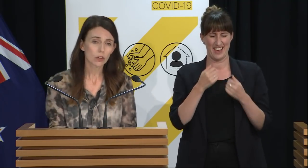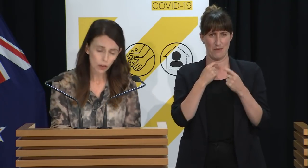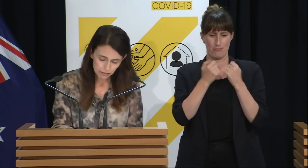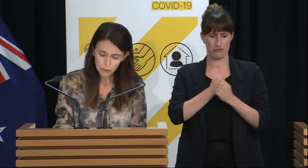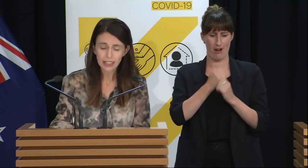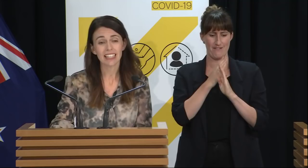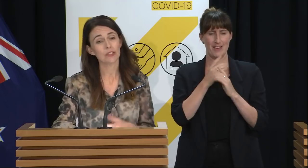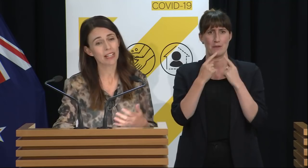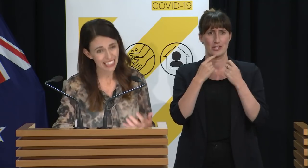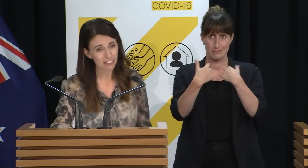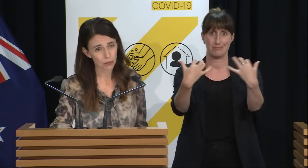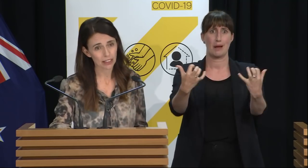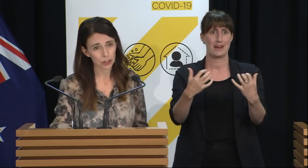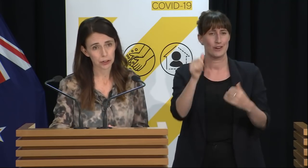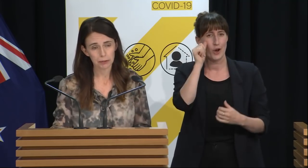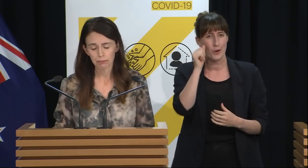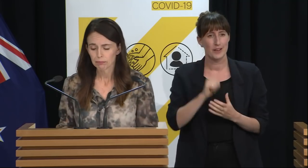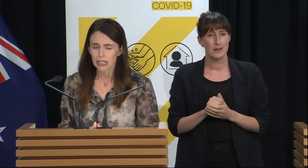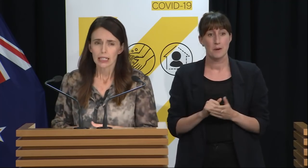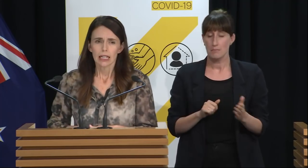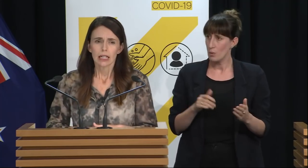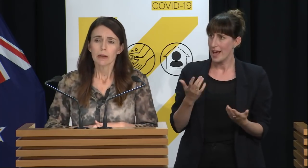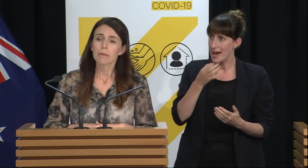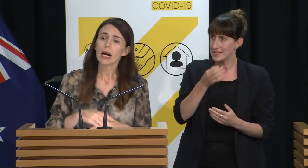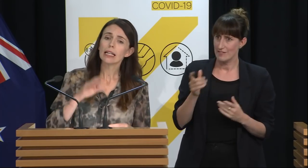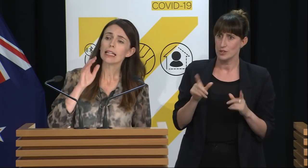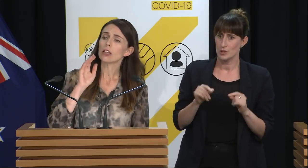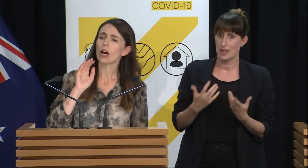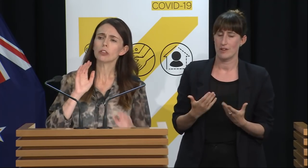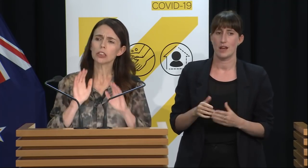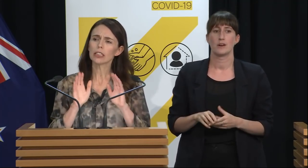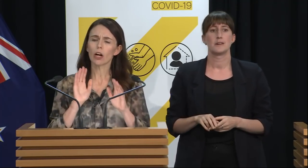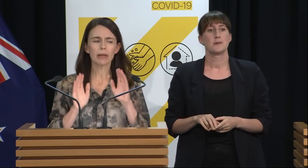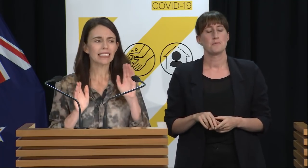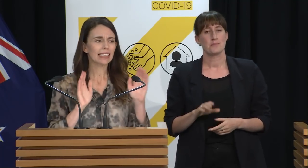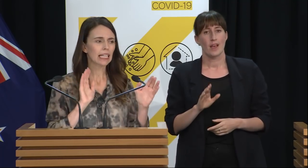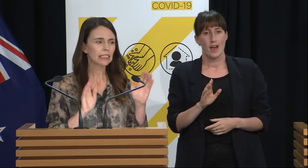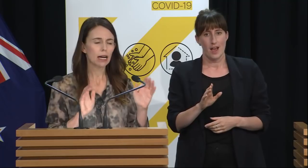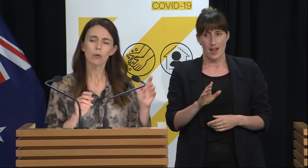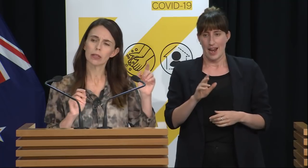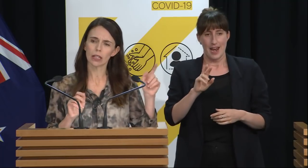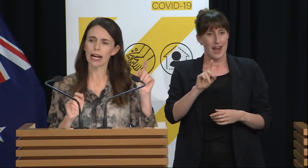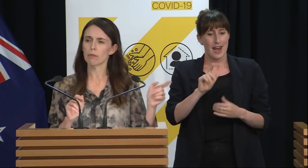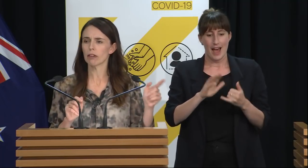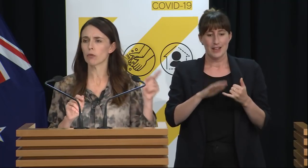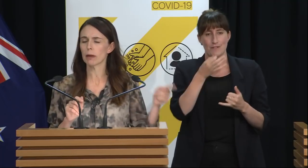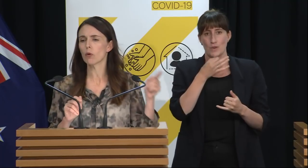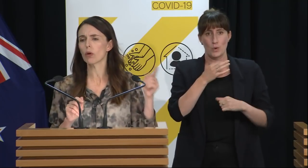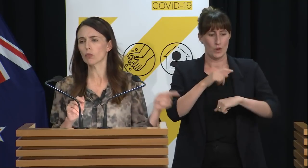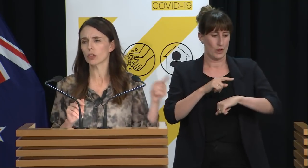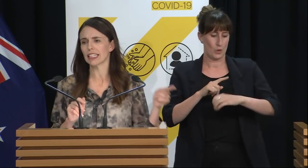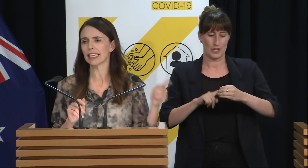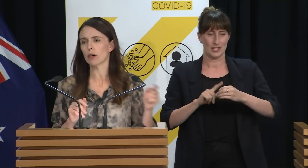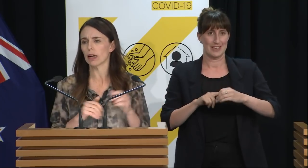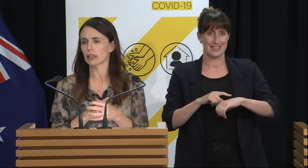we? Well, not everyone, and we need everyone too. But at this stage, is Yeah, look, I'm gonna take the last couple because I am mindful people